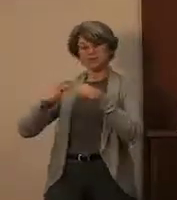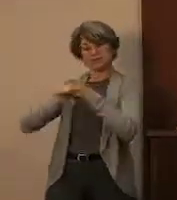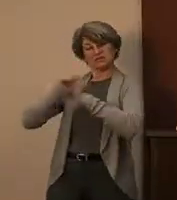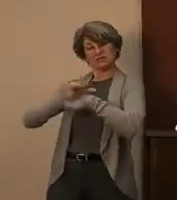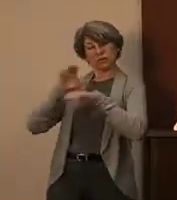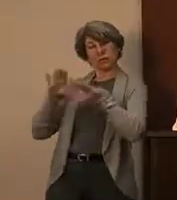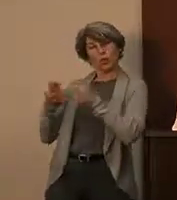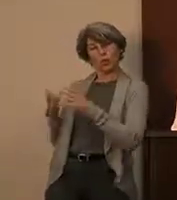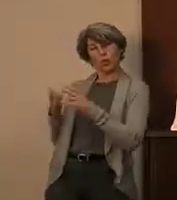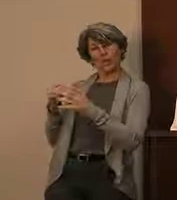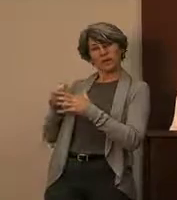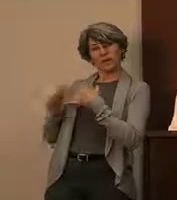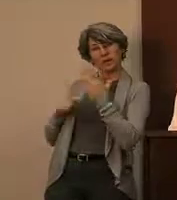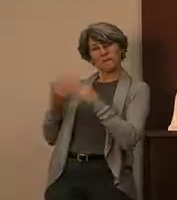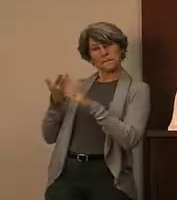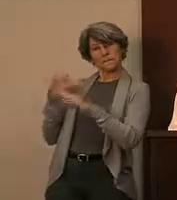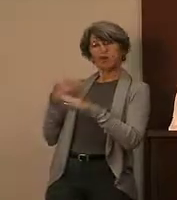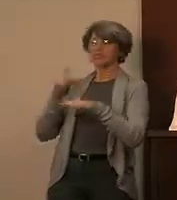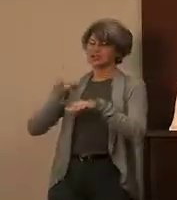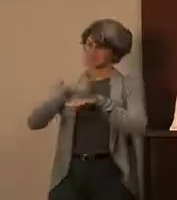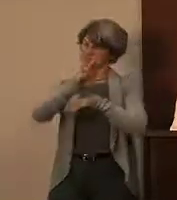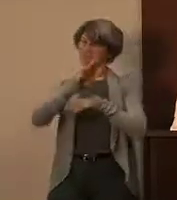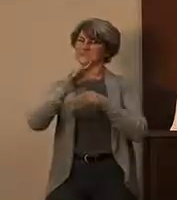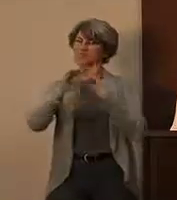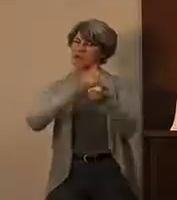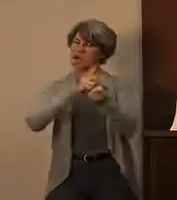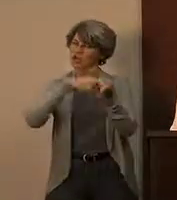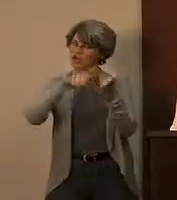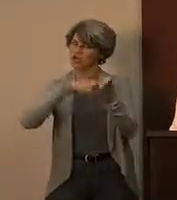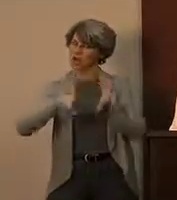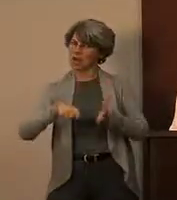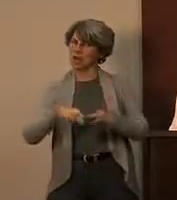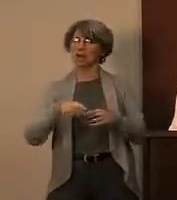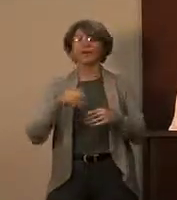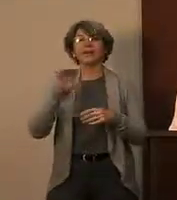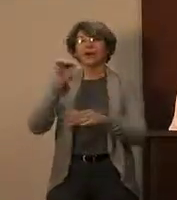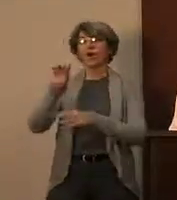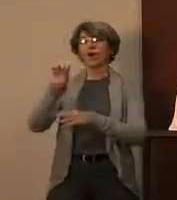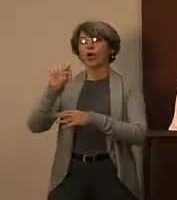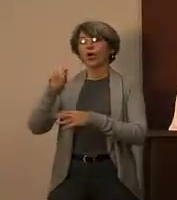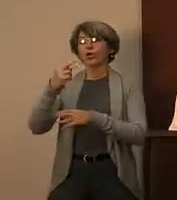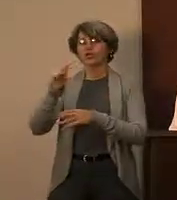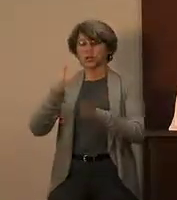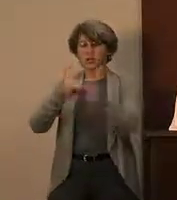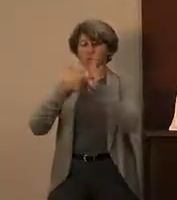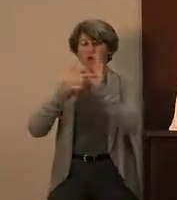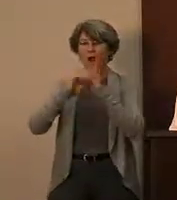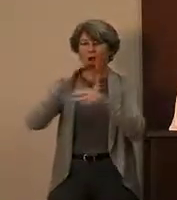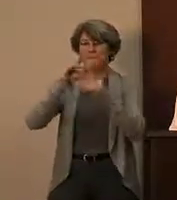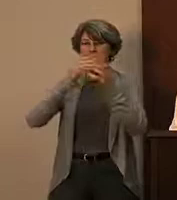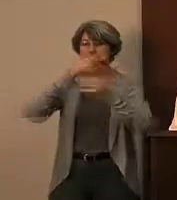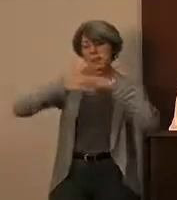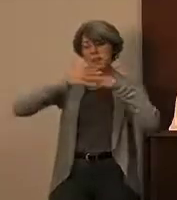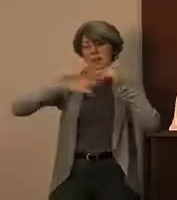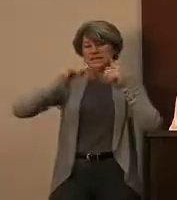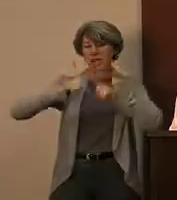their healthcare provider. Now, OSHA requires blood tests for all healthcare workers annually,